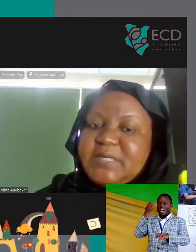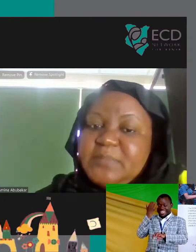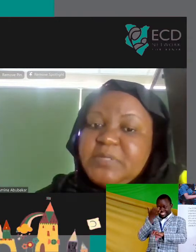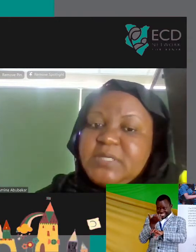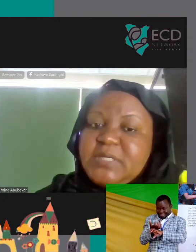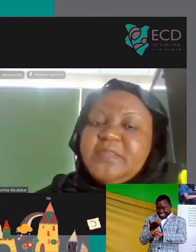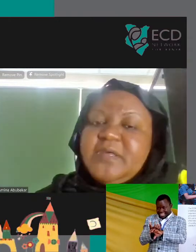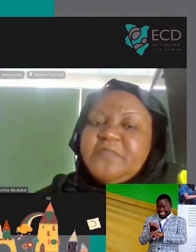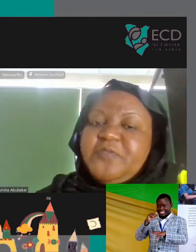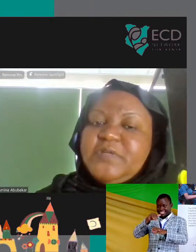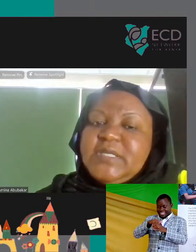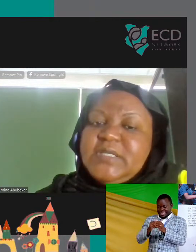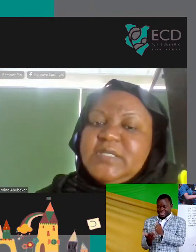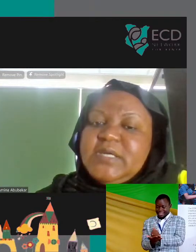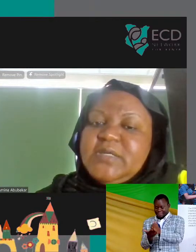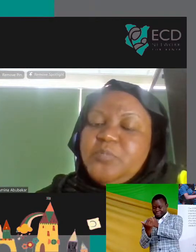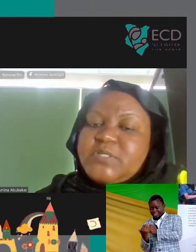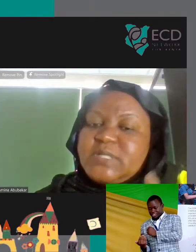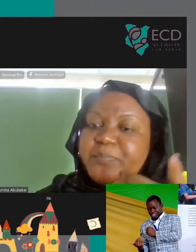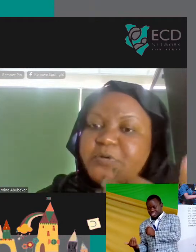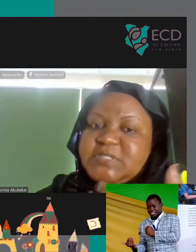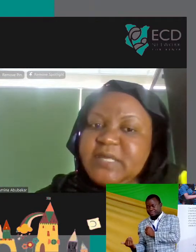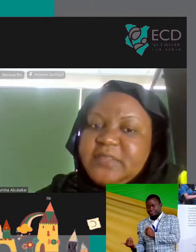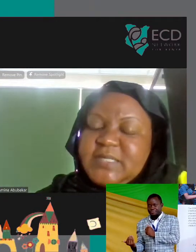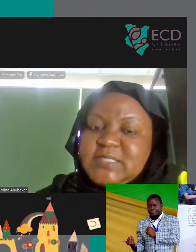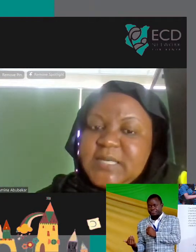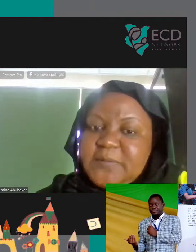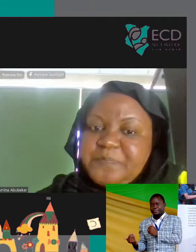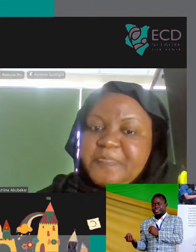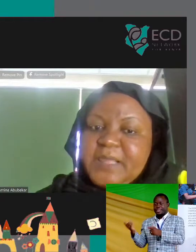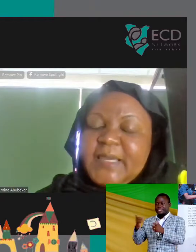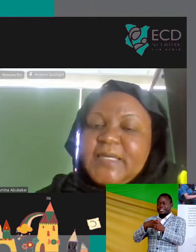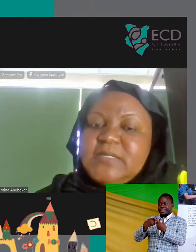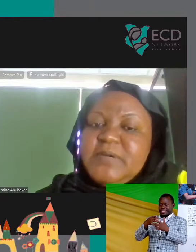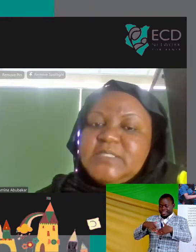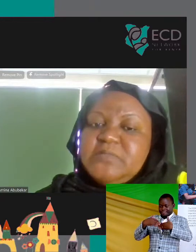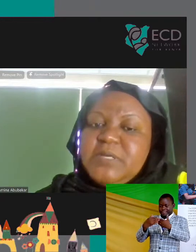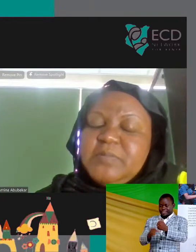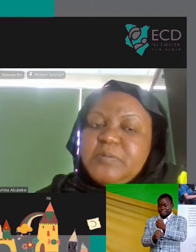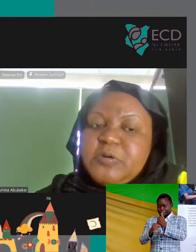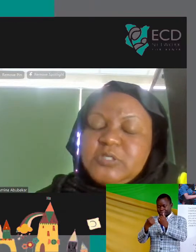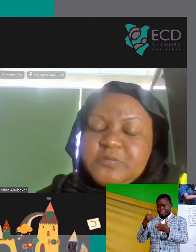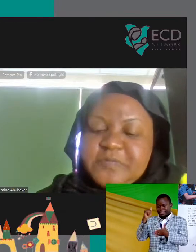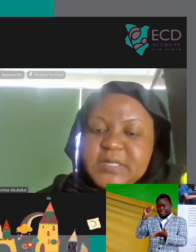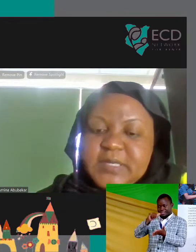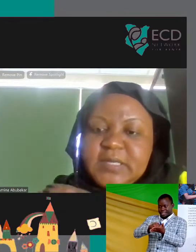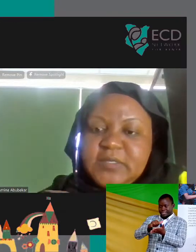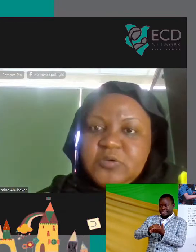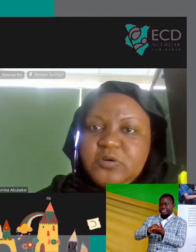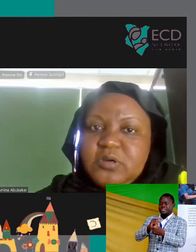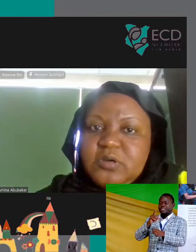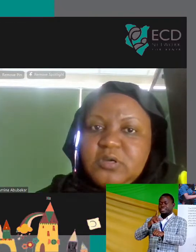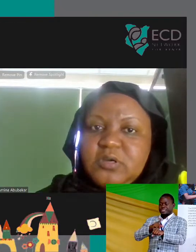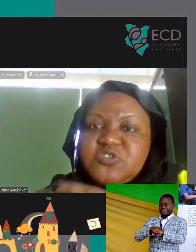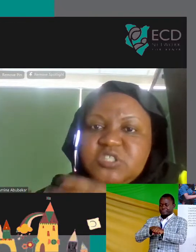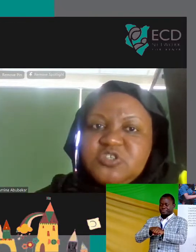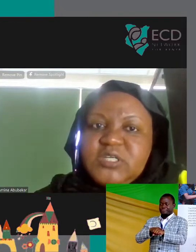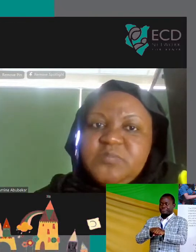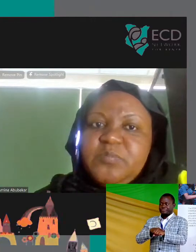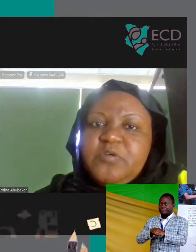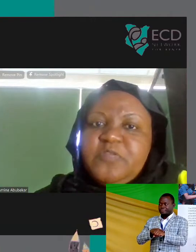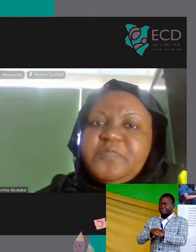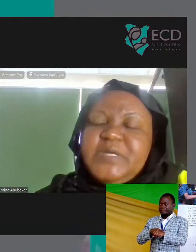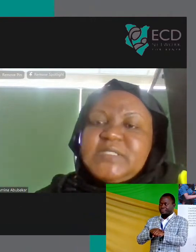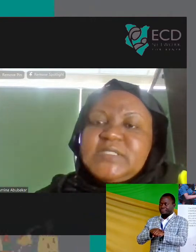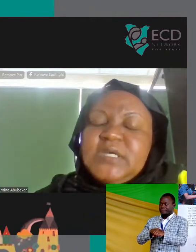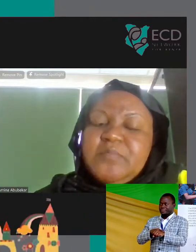the pandemic, and therefore they needed more support at that time. I can imagine maybe because of the,